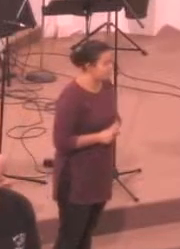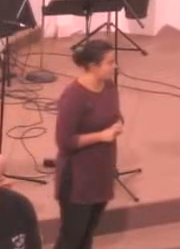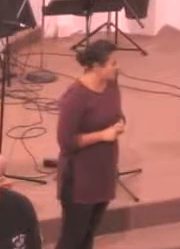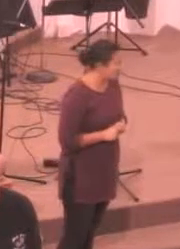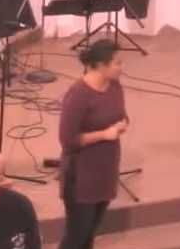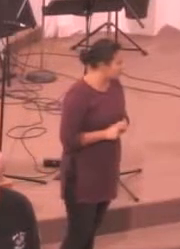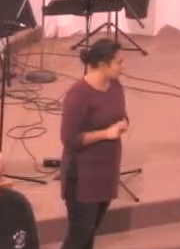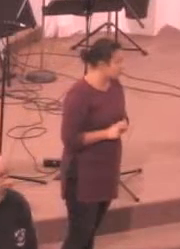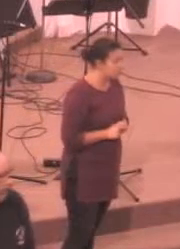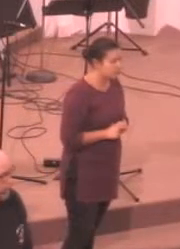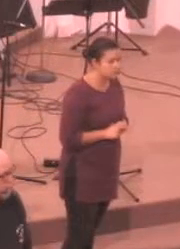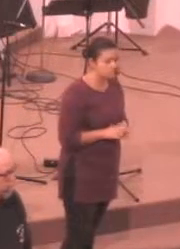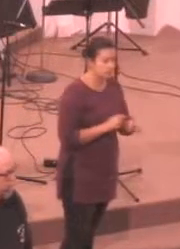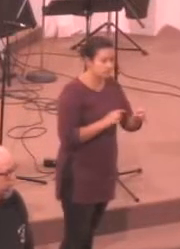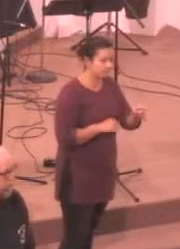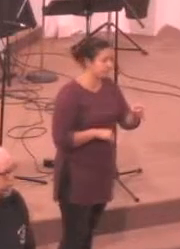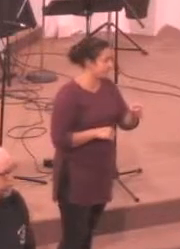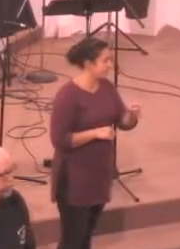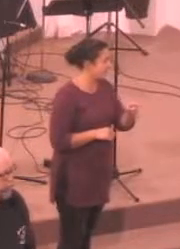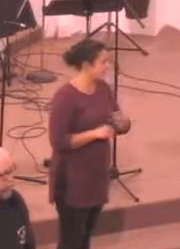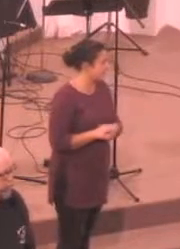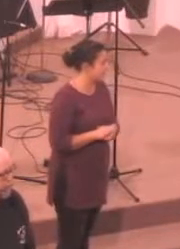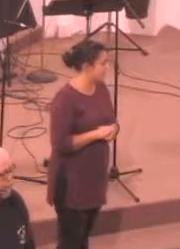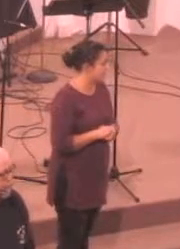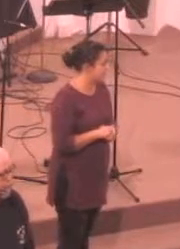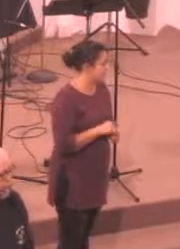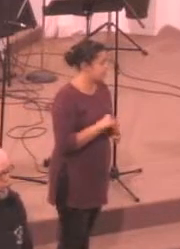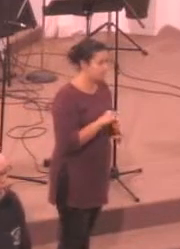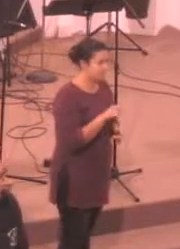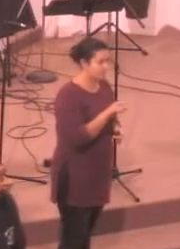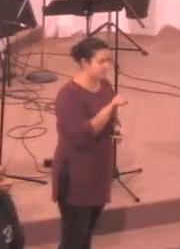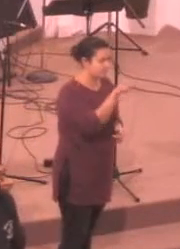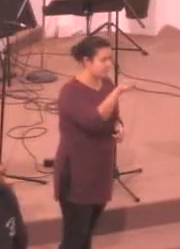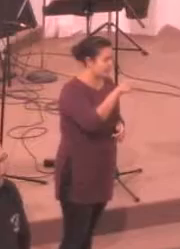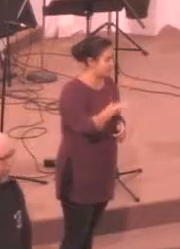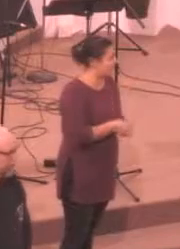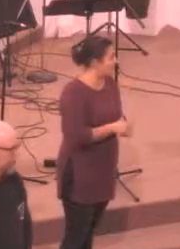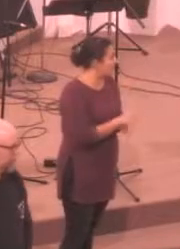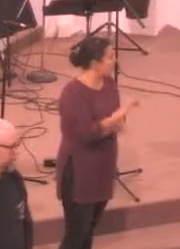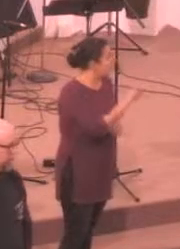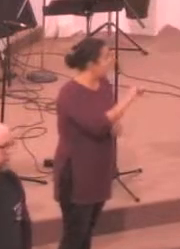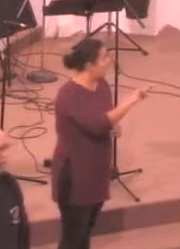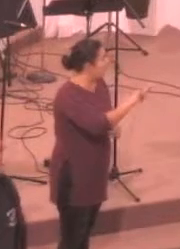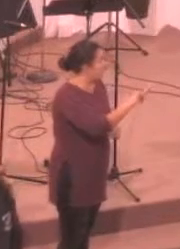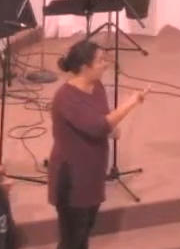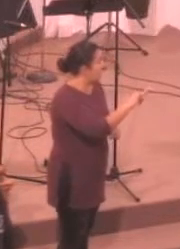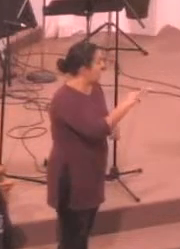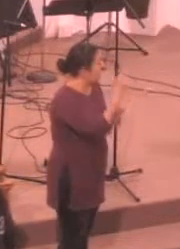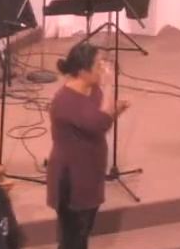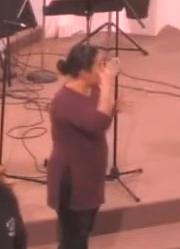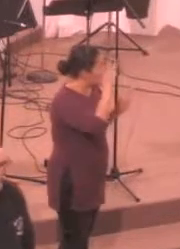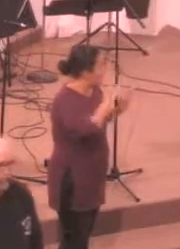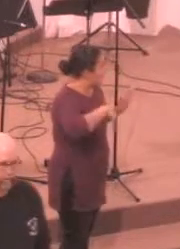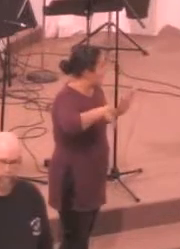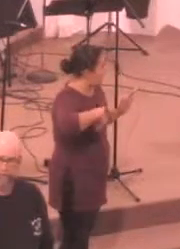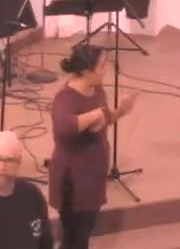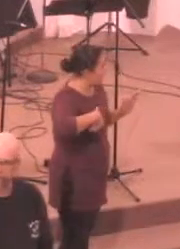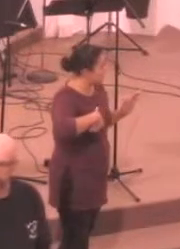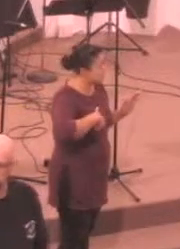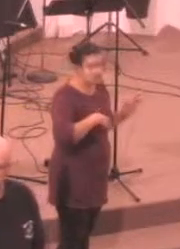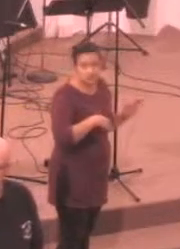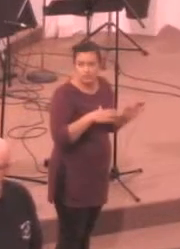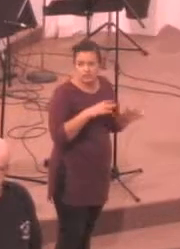Those of you that do not know, you can pray for Heather and James. Heather's father passed away here,